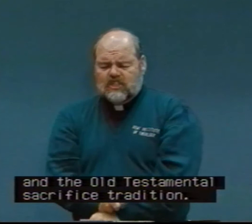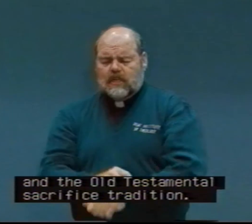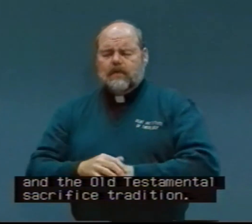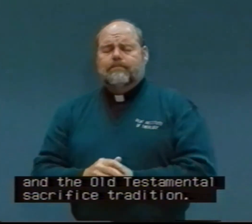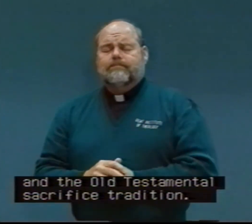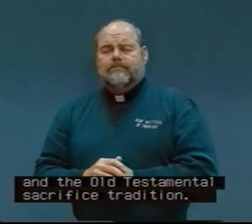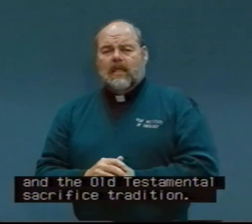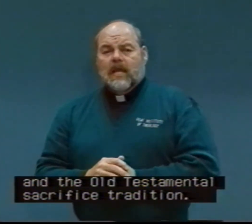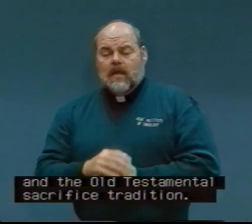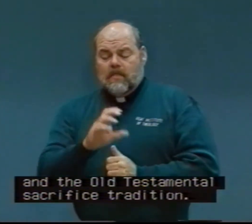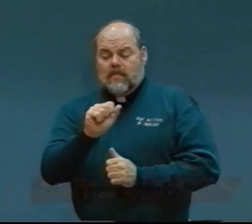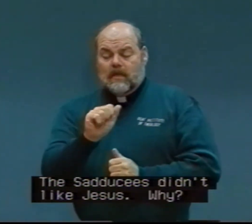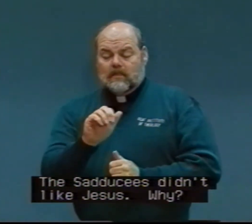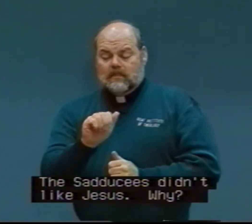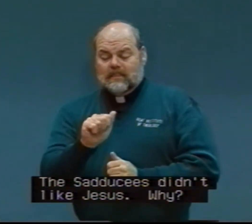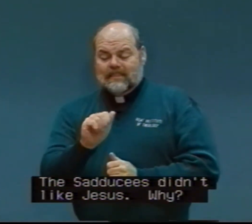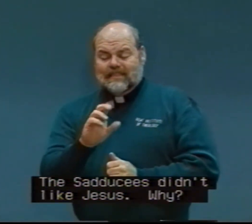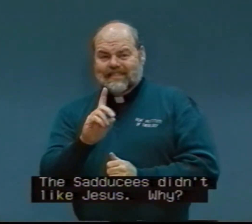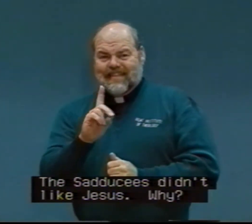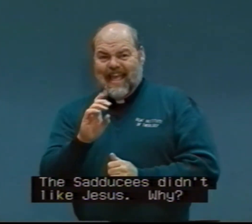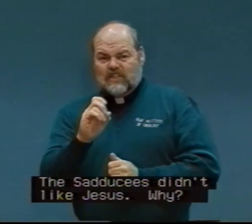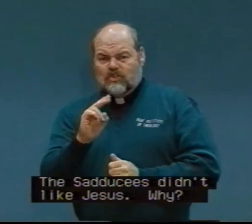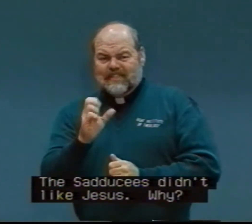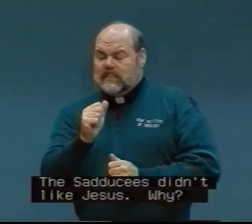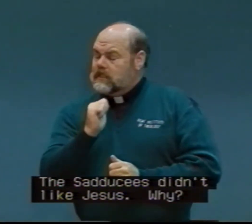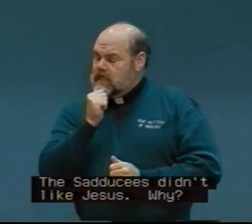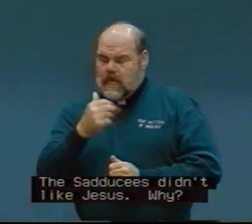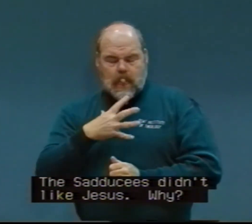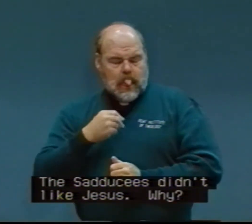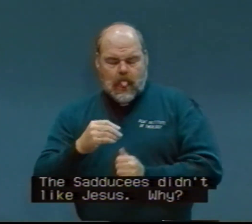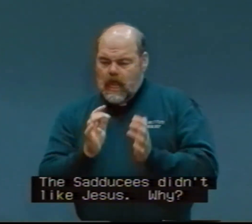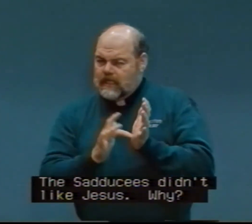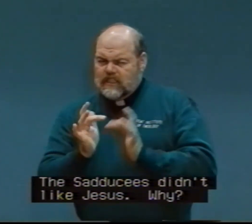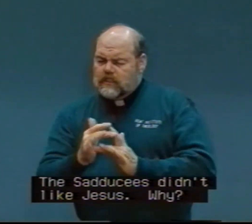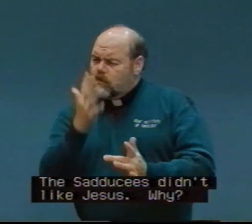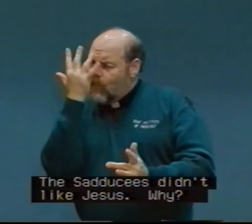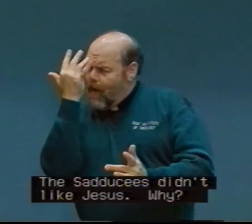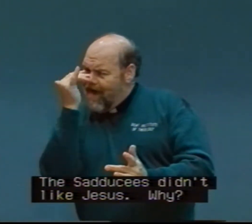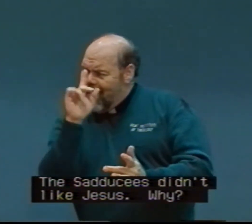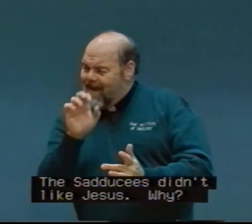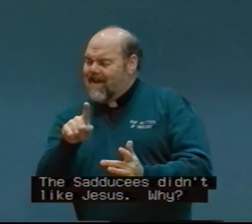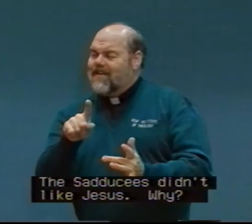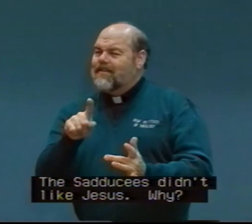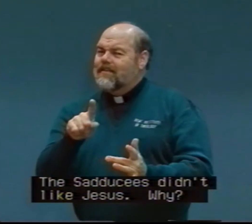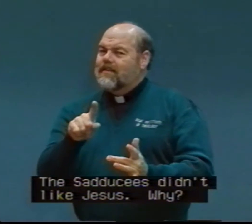sacrifice tradition. The Sadducees didn't like Jesus. Why?